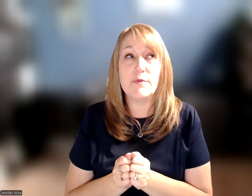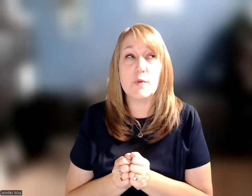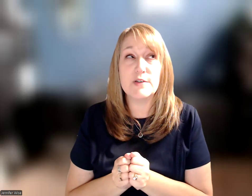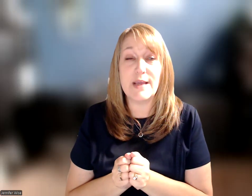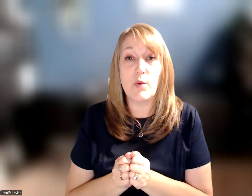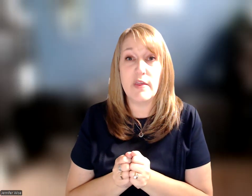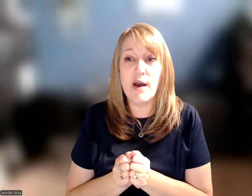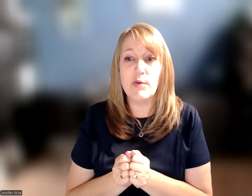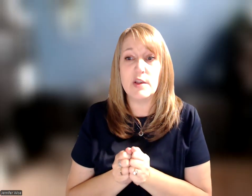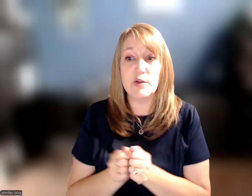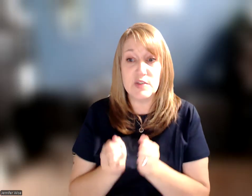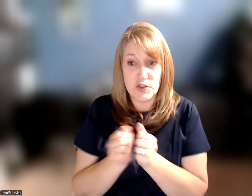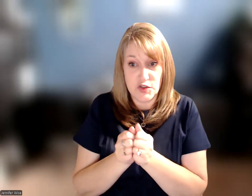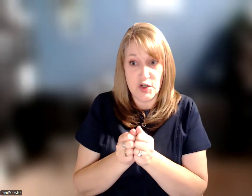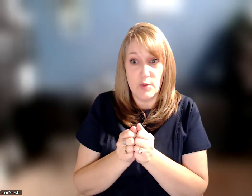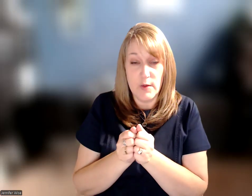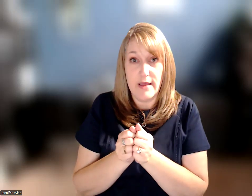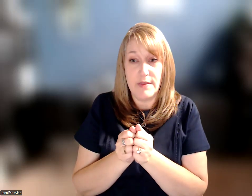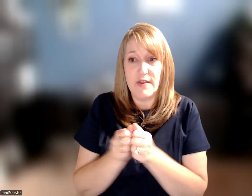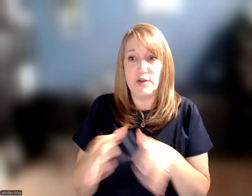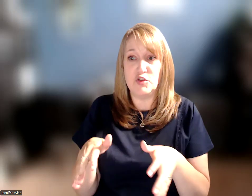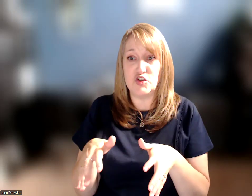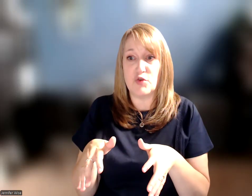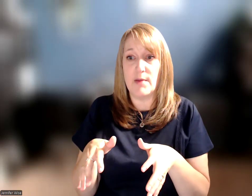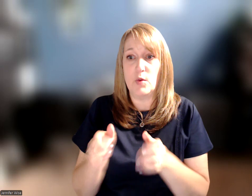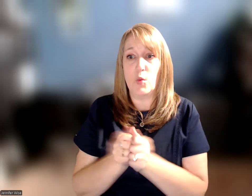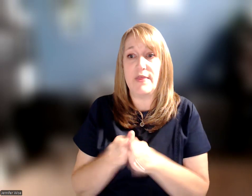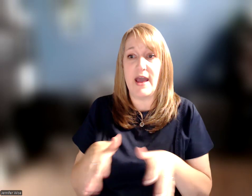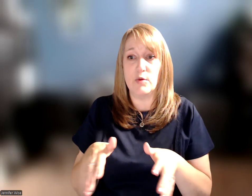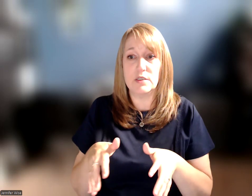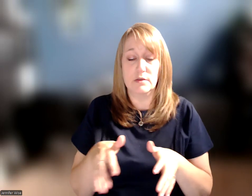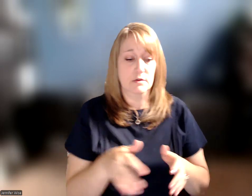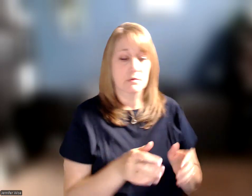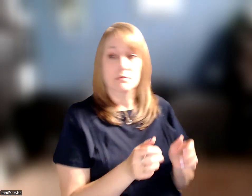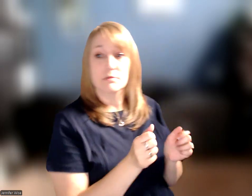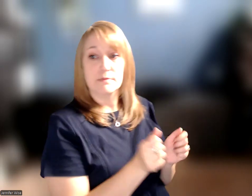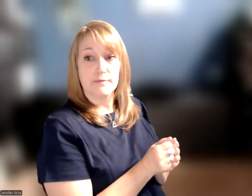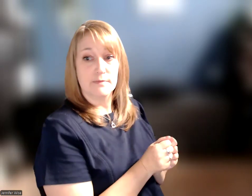When you say without, you start with and then you just drop it. Without.